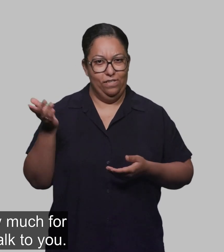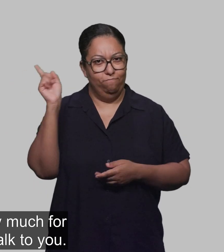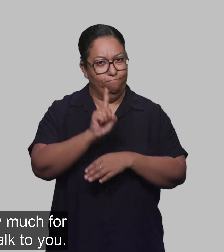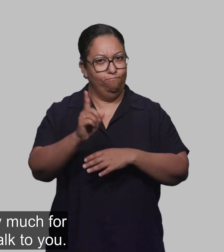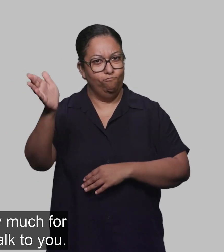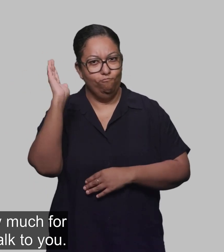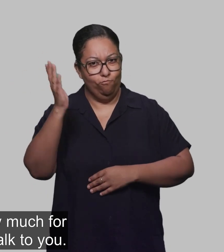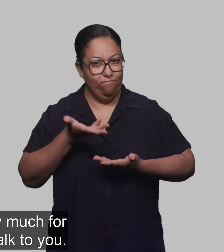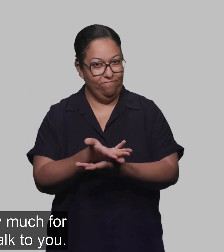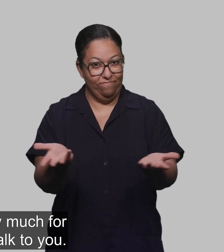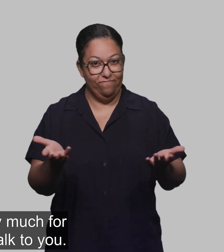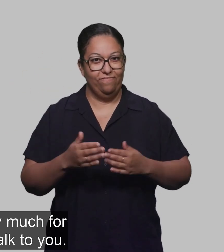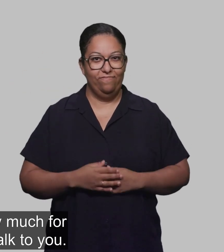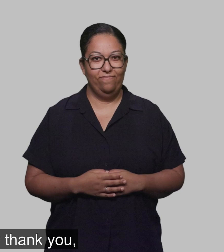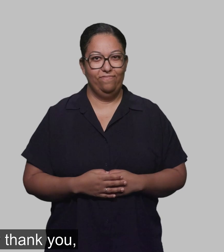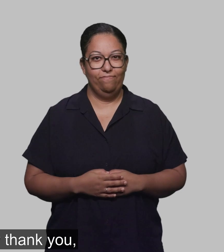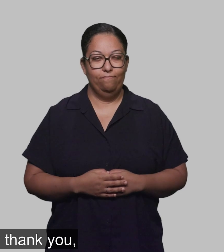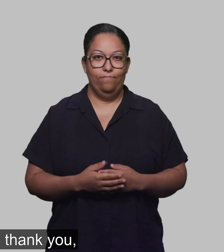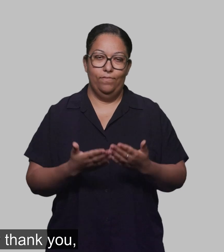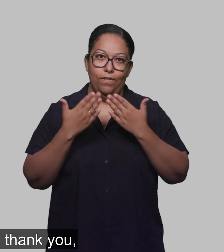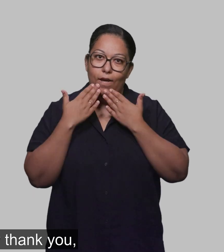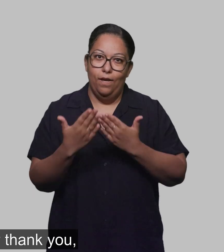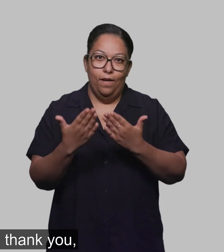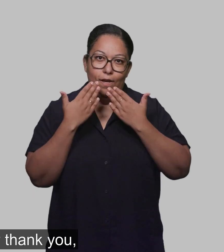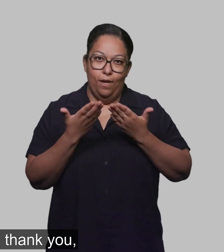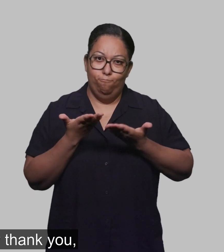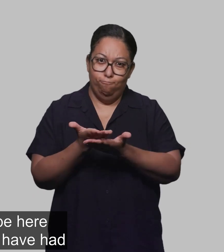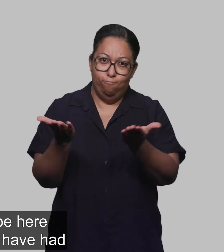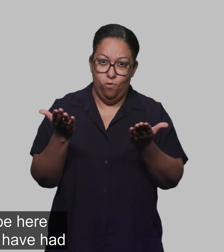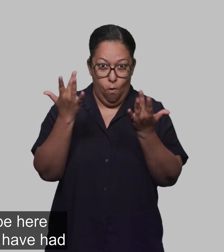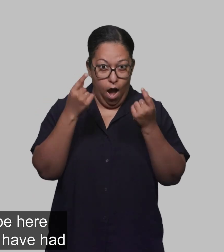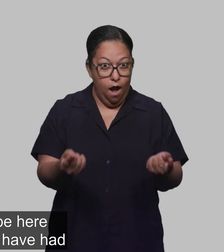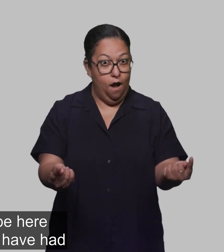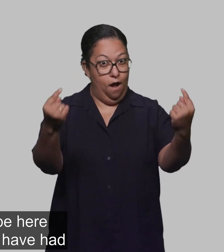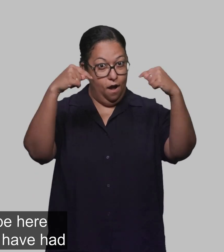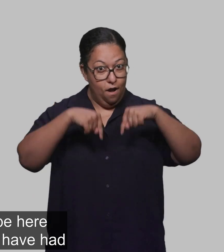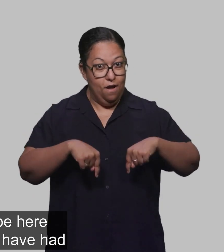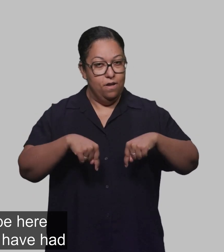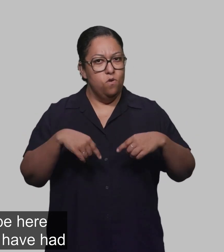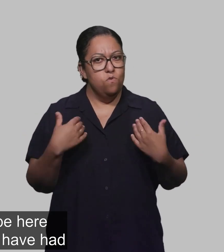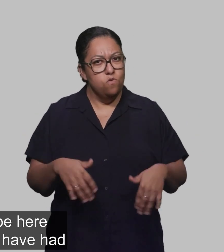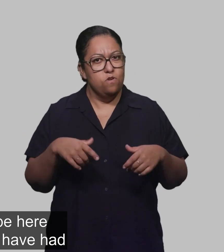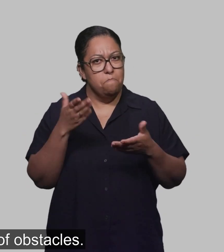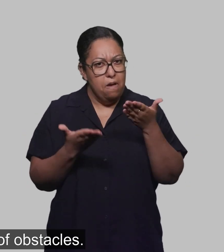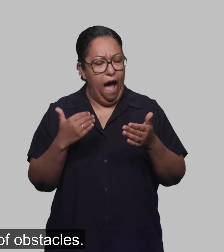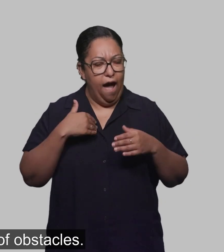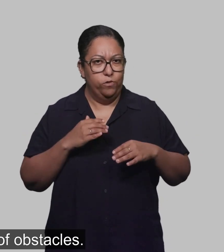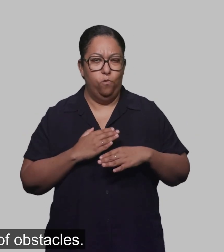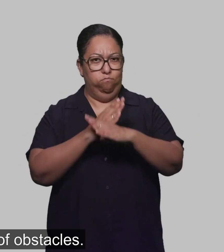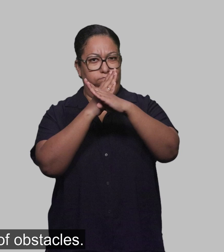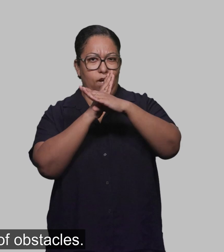me to talk to you. Especially thank you because to be here today, you may have had